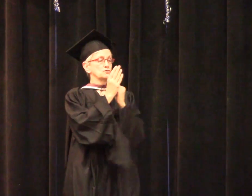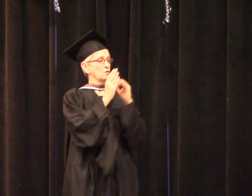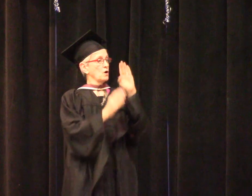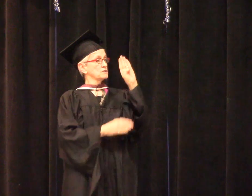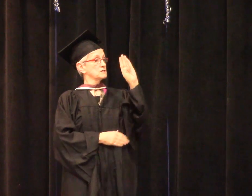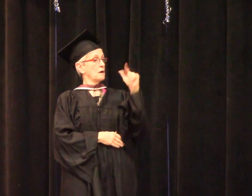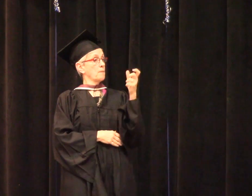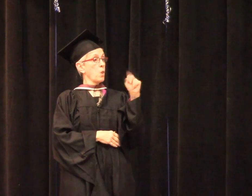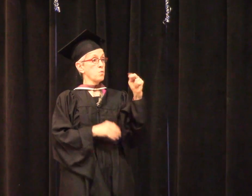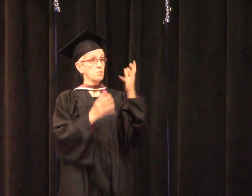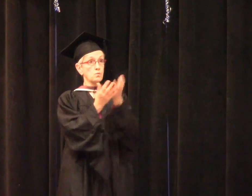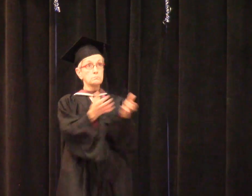sail.